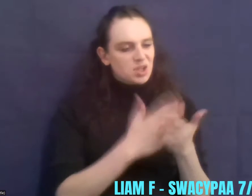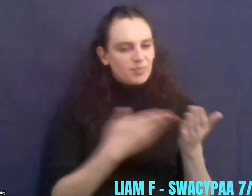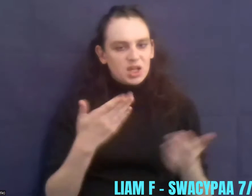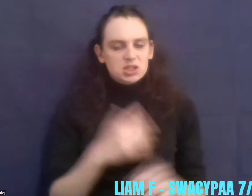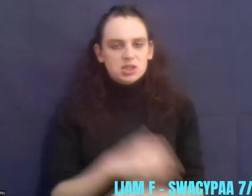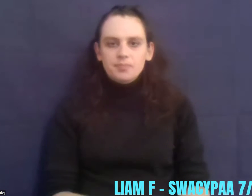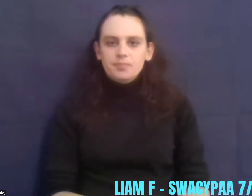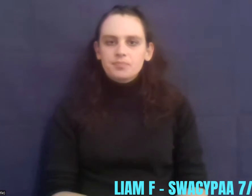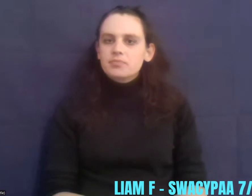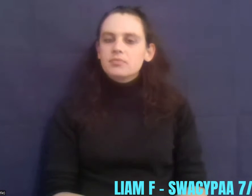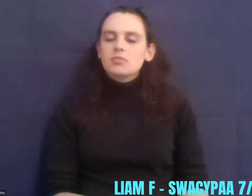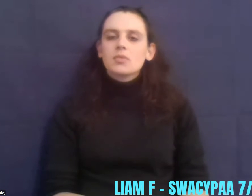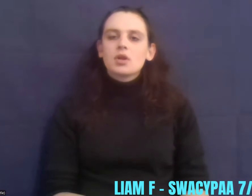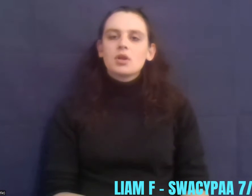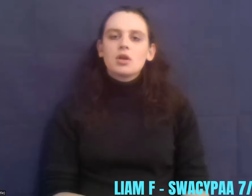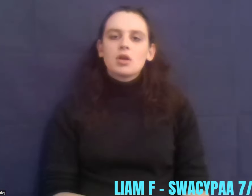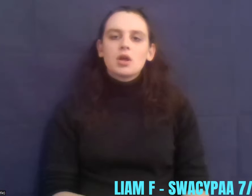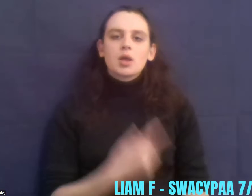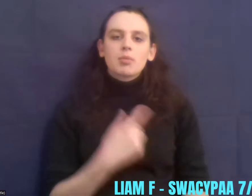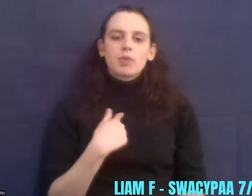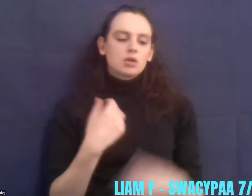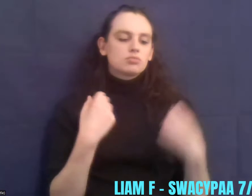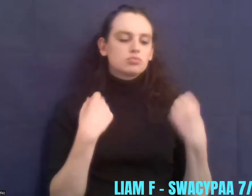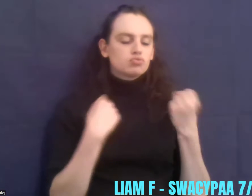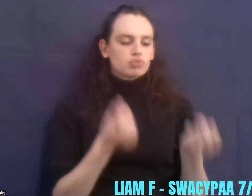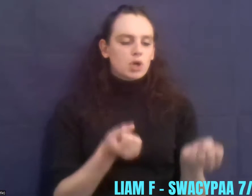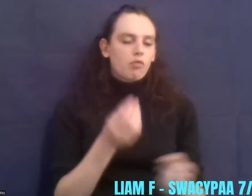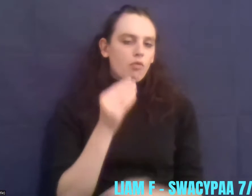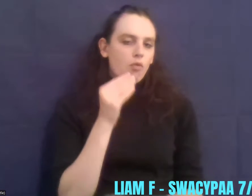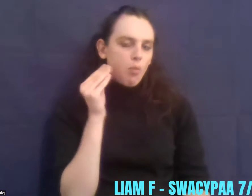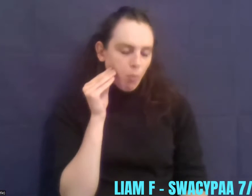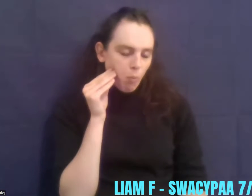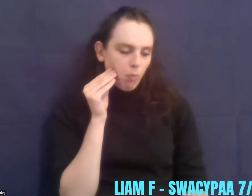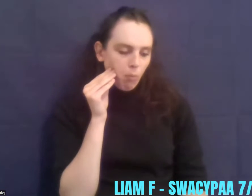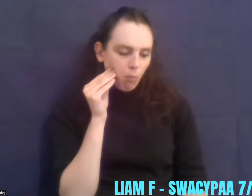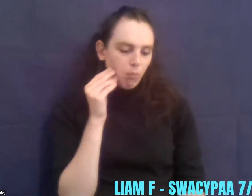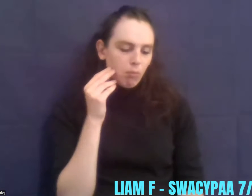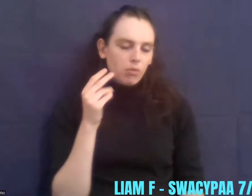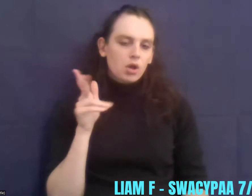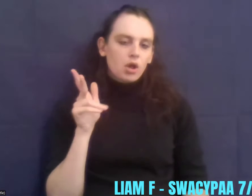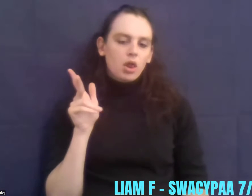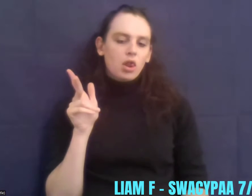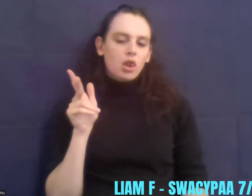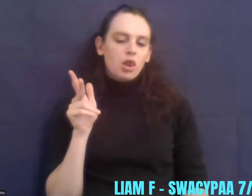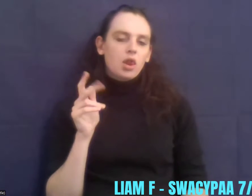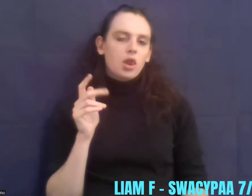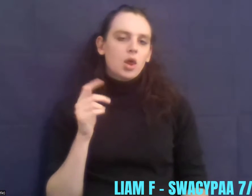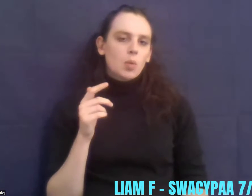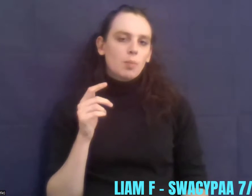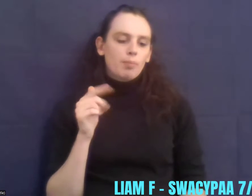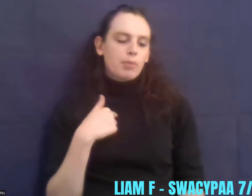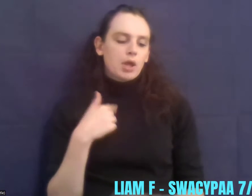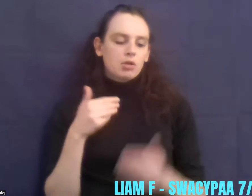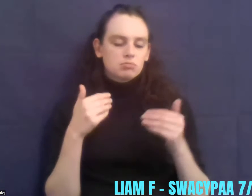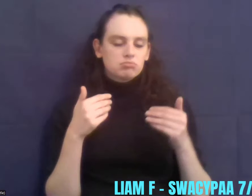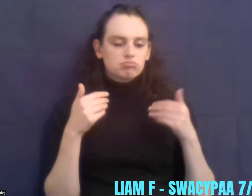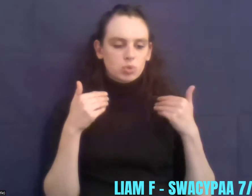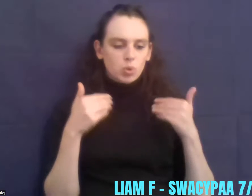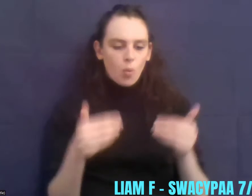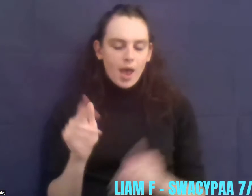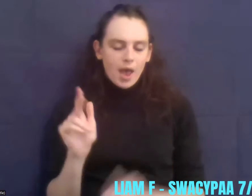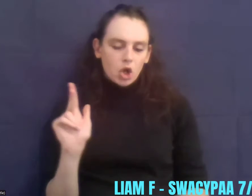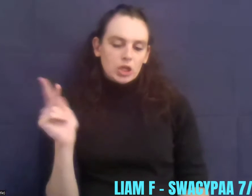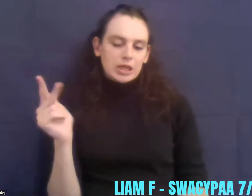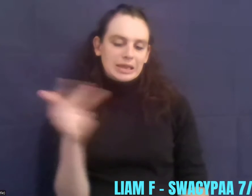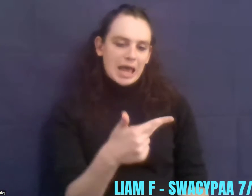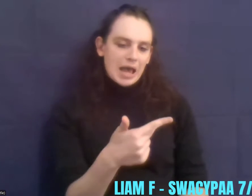less than straight normal route home that night. Um, and I went to turn left on a corner that I didn't